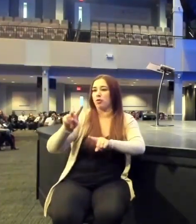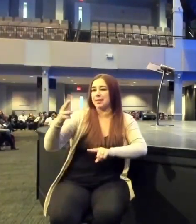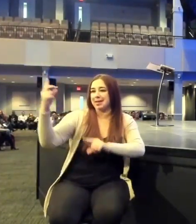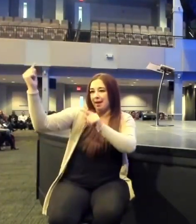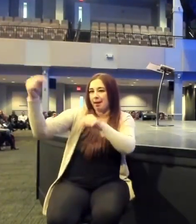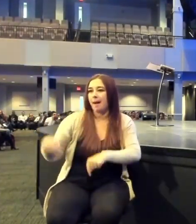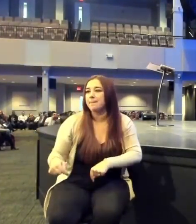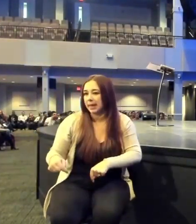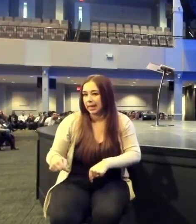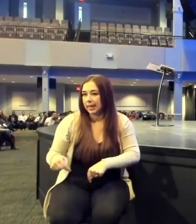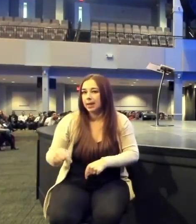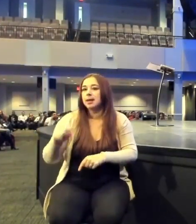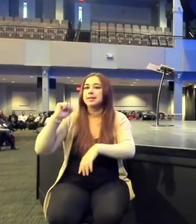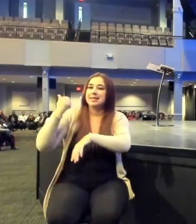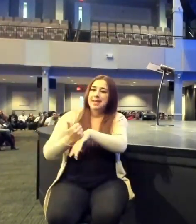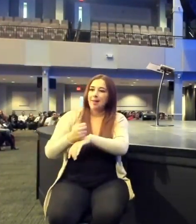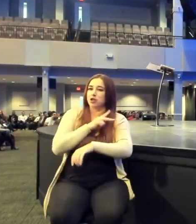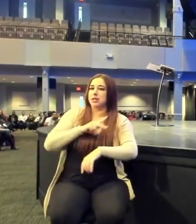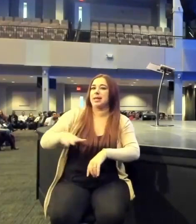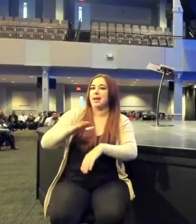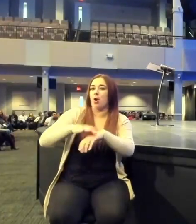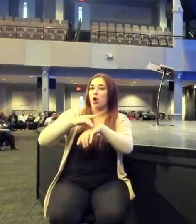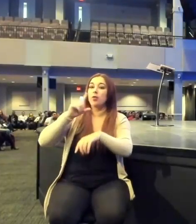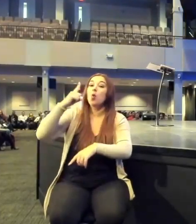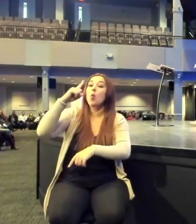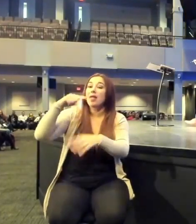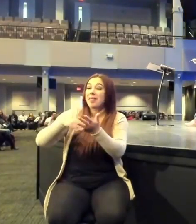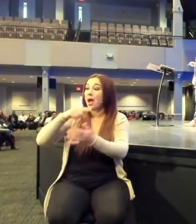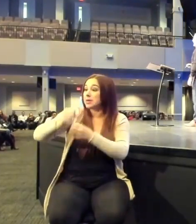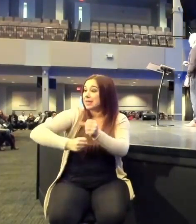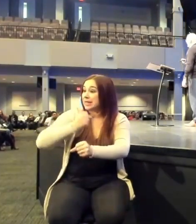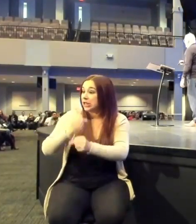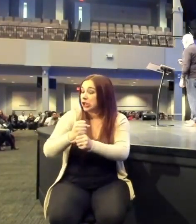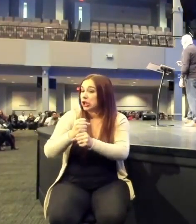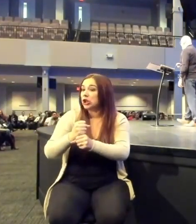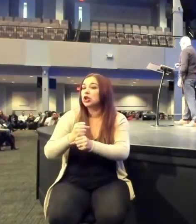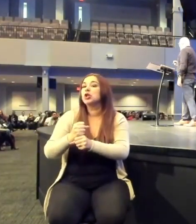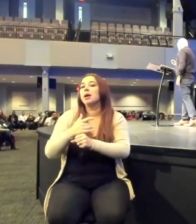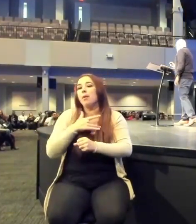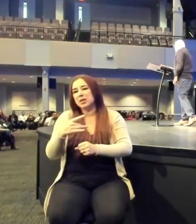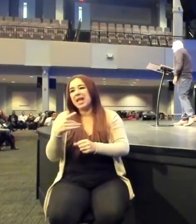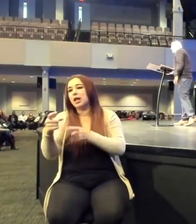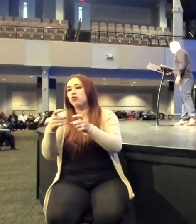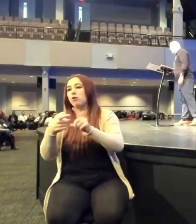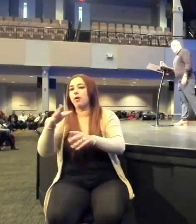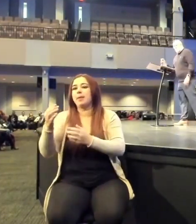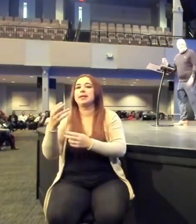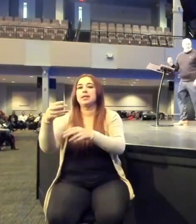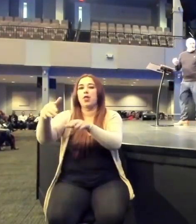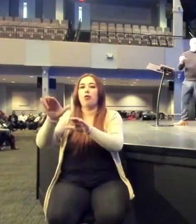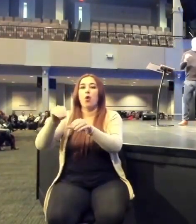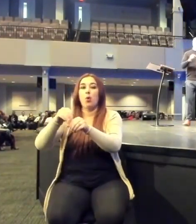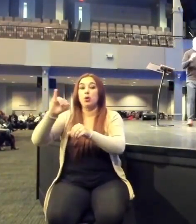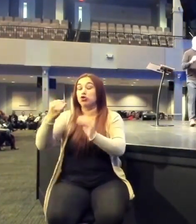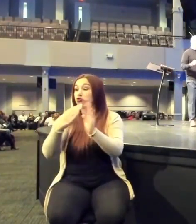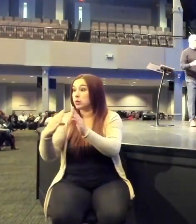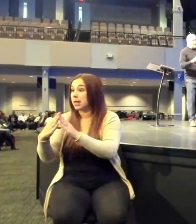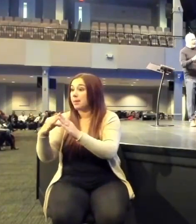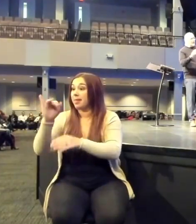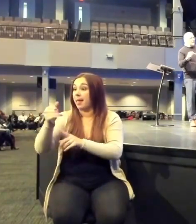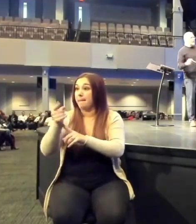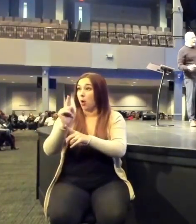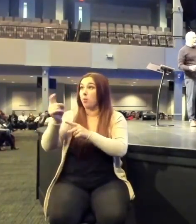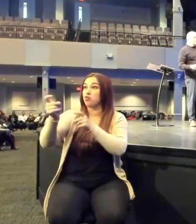where he establishes his kingdom on earth for 1,000 years. Again, most likely ruling from his throne in Jerusalem there at that